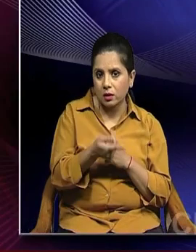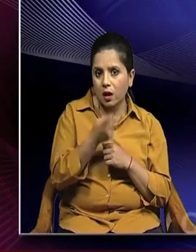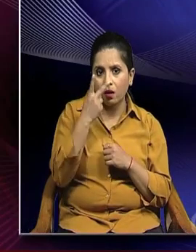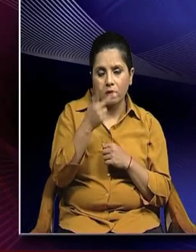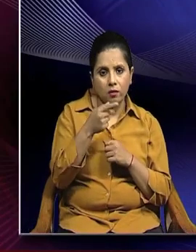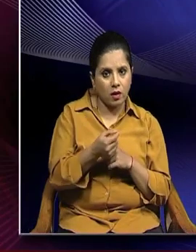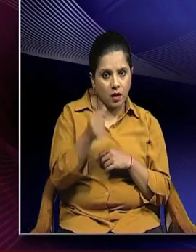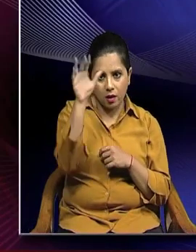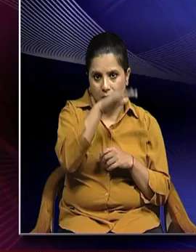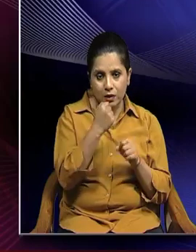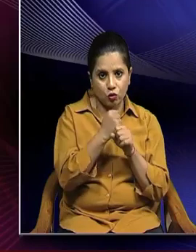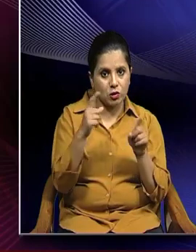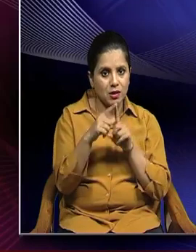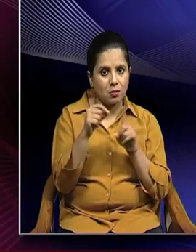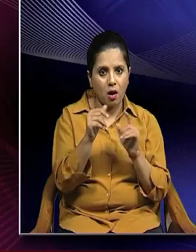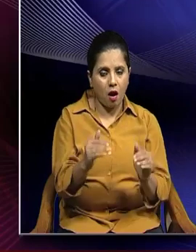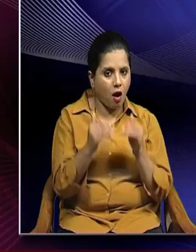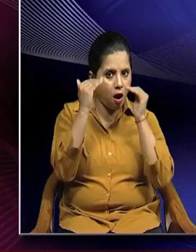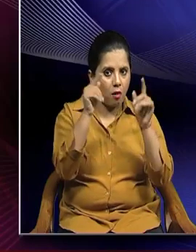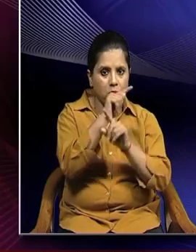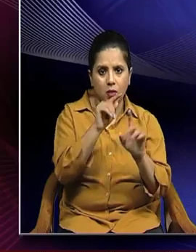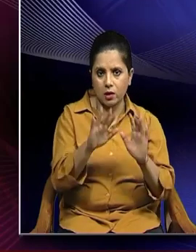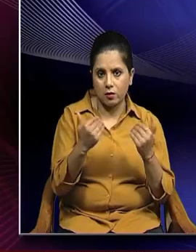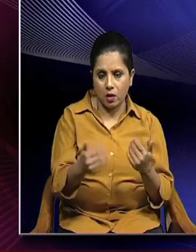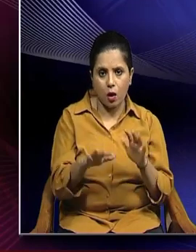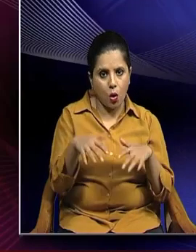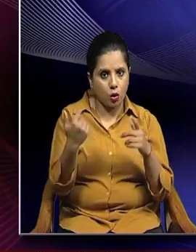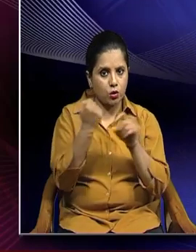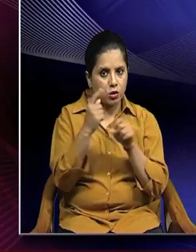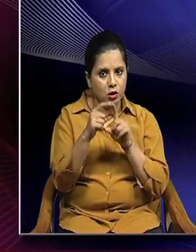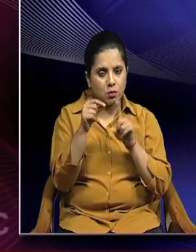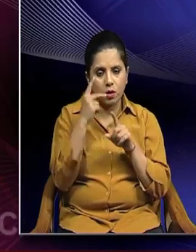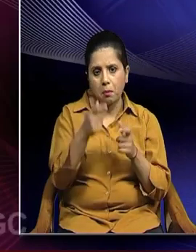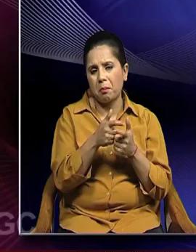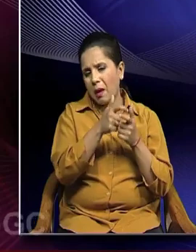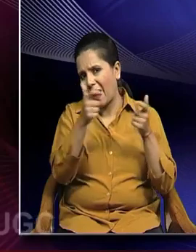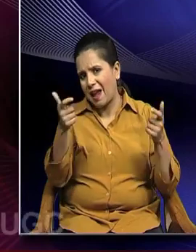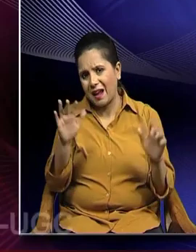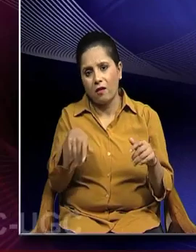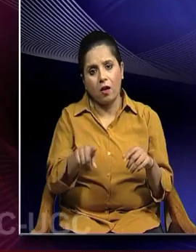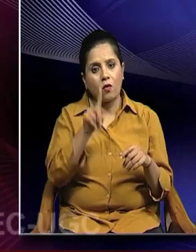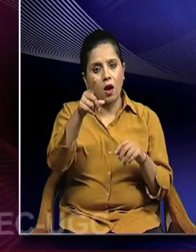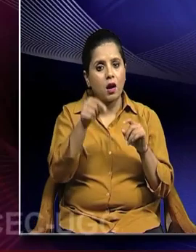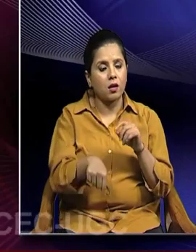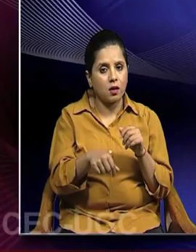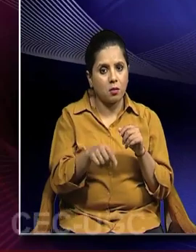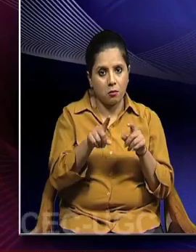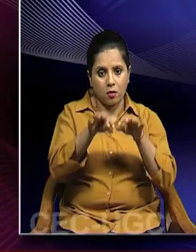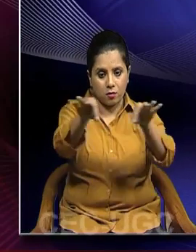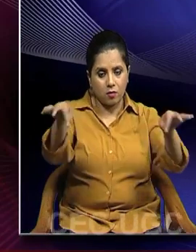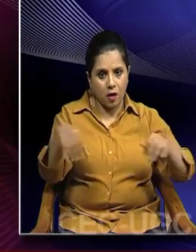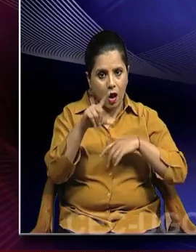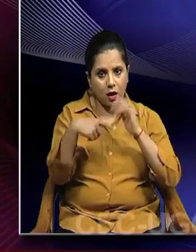the GDP rate is very high, or the size of GDP is very huge, their per capita happiness is as